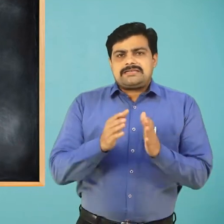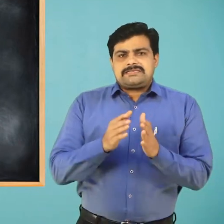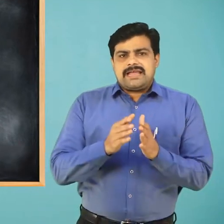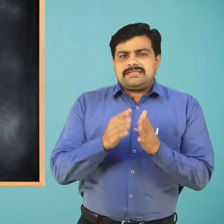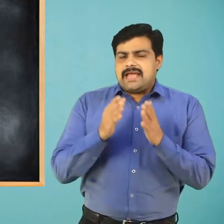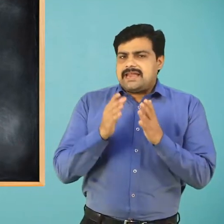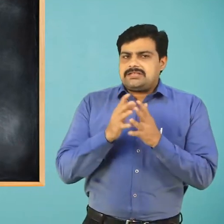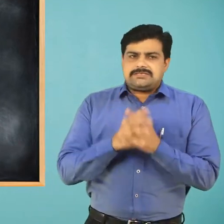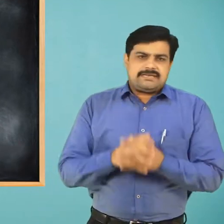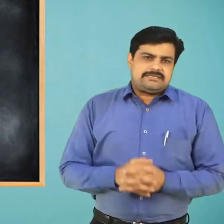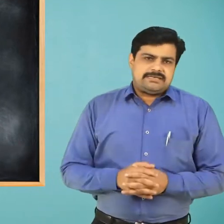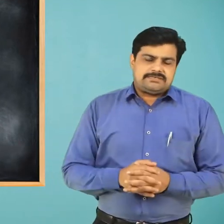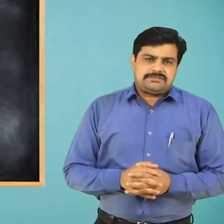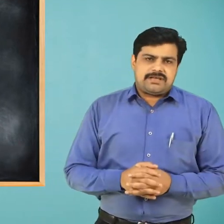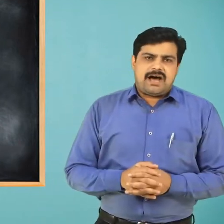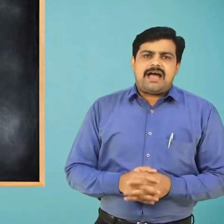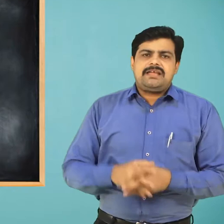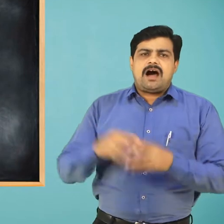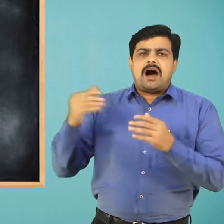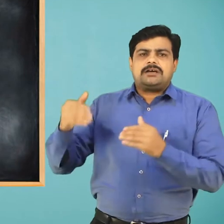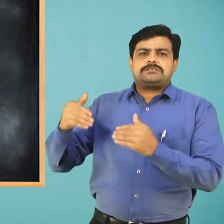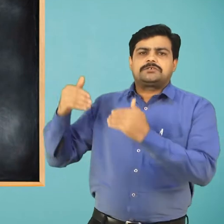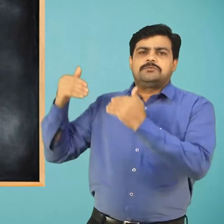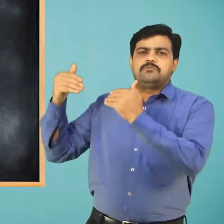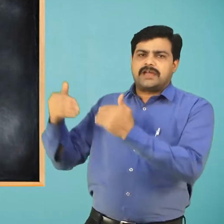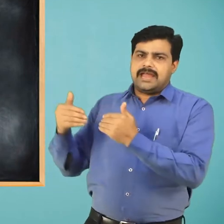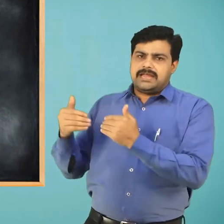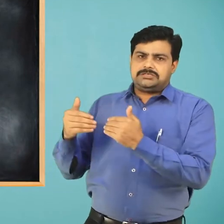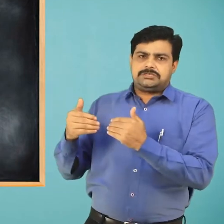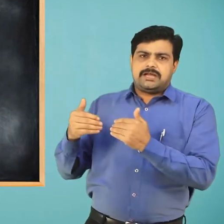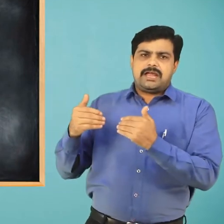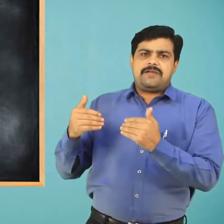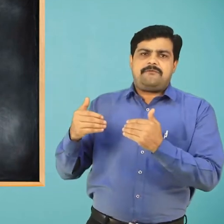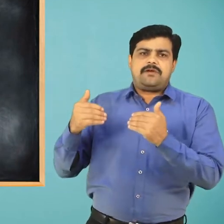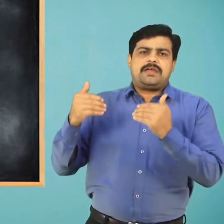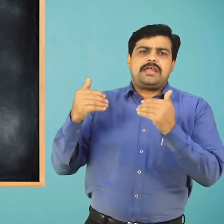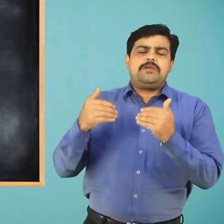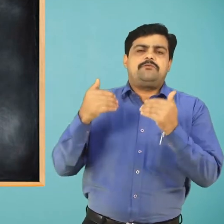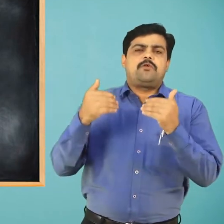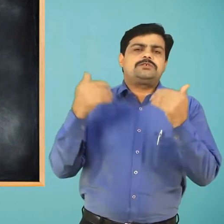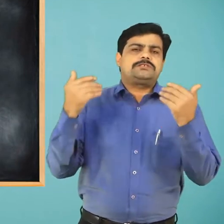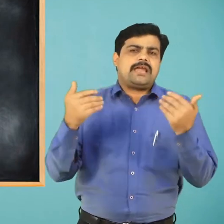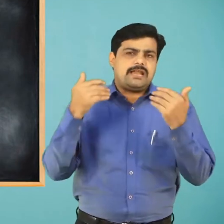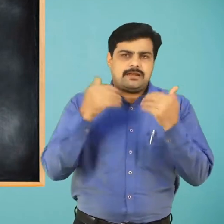Let's take the another sentence. I asked Mukesh if he was ill.